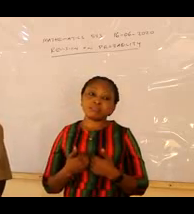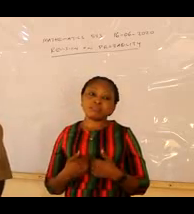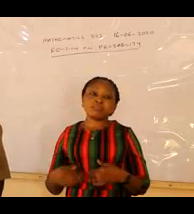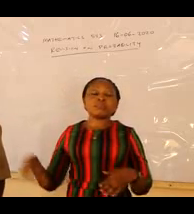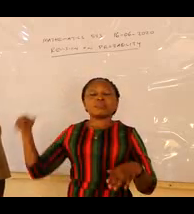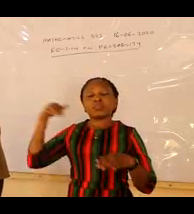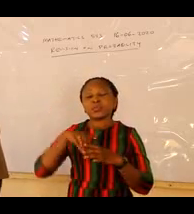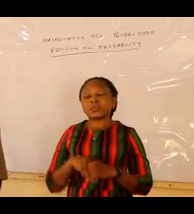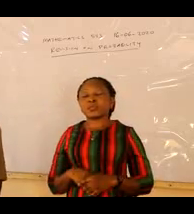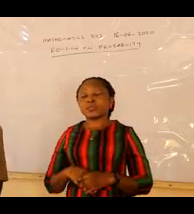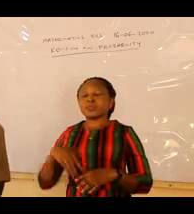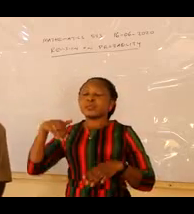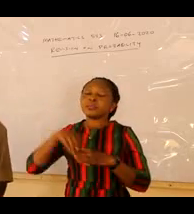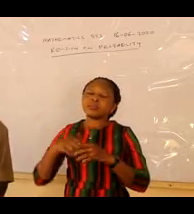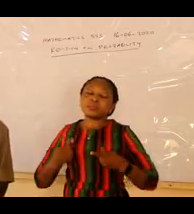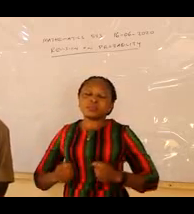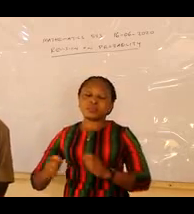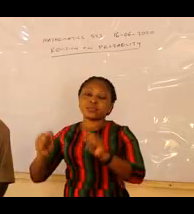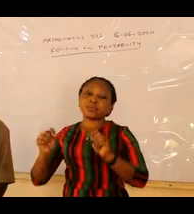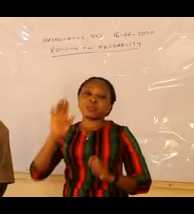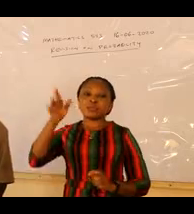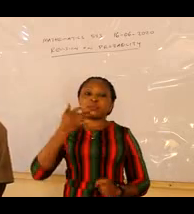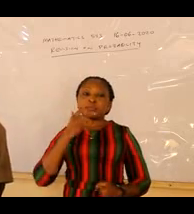involved in trial luck.